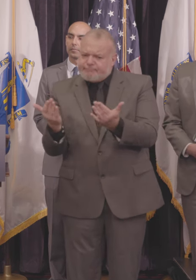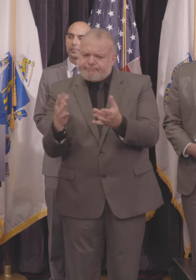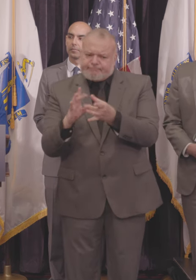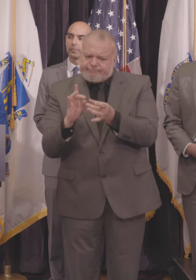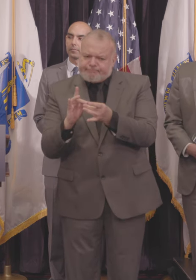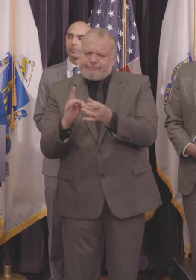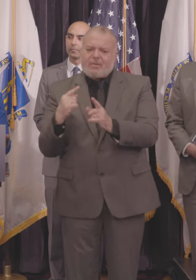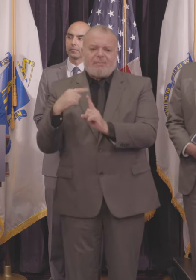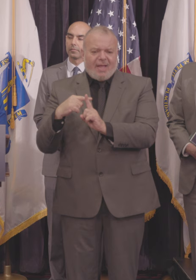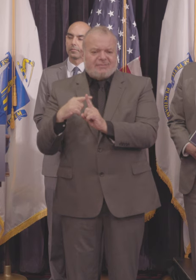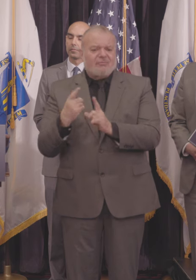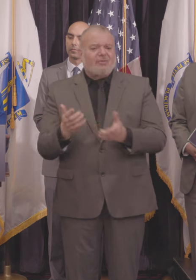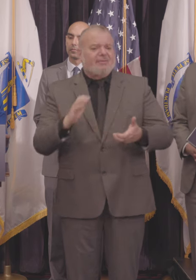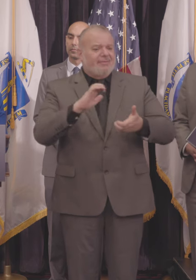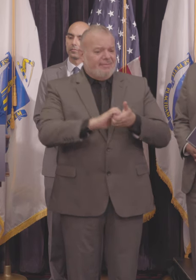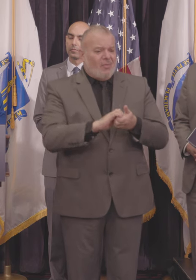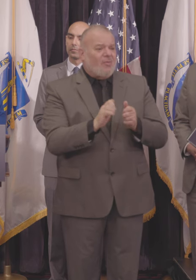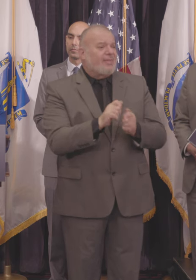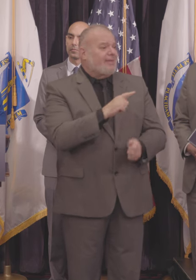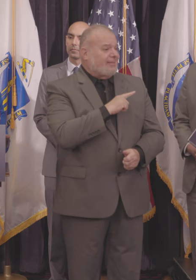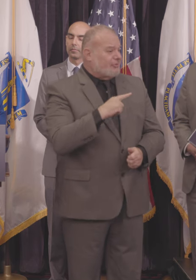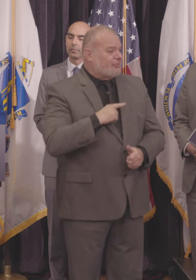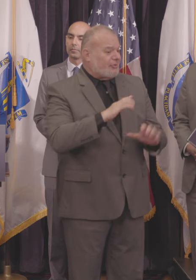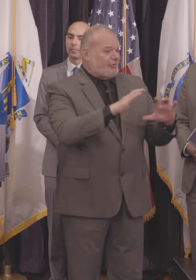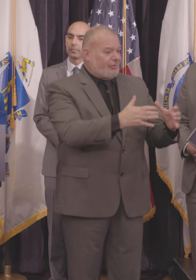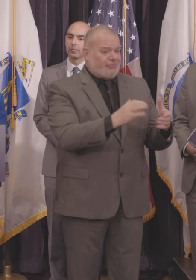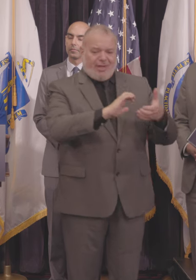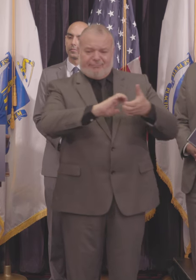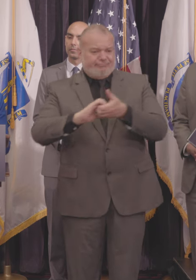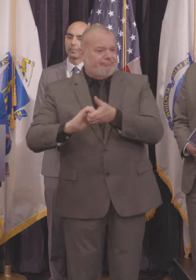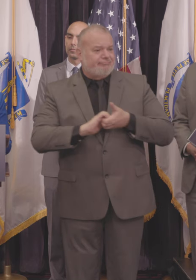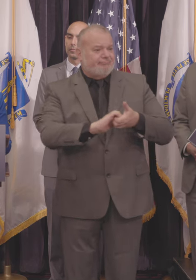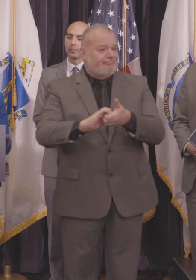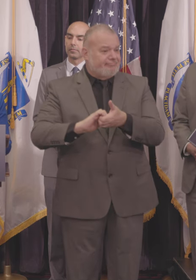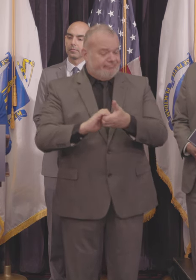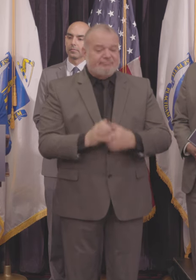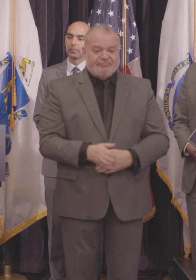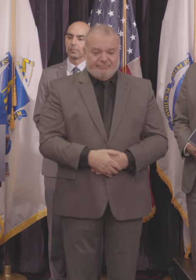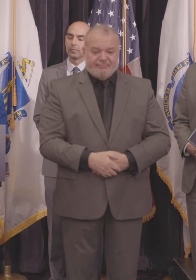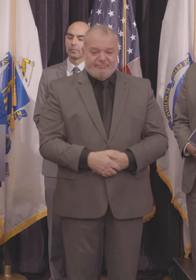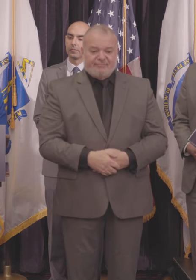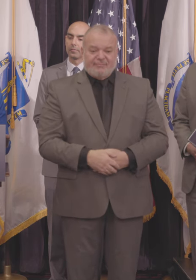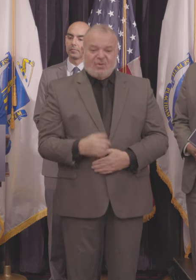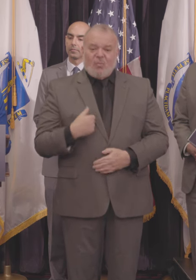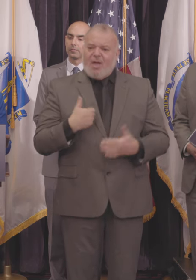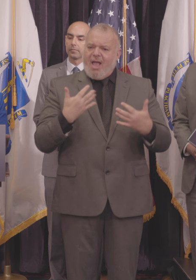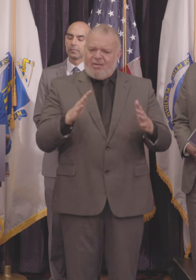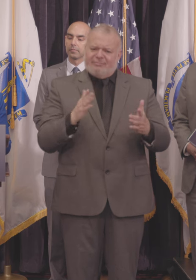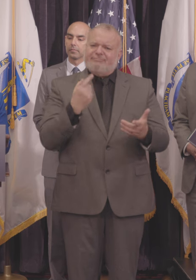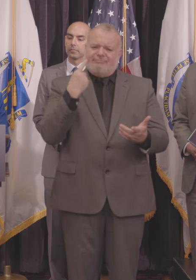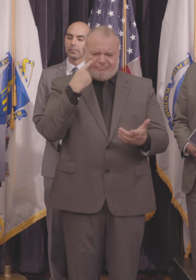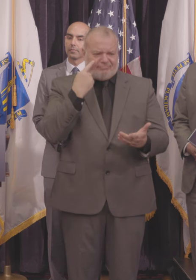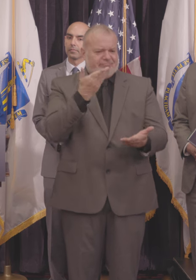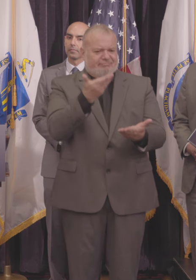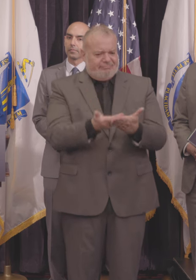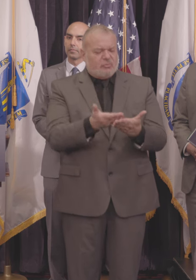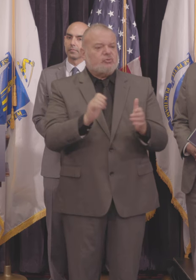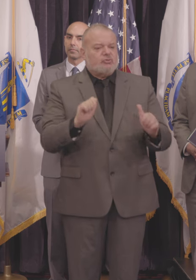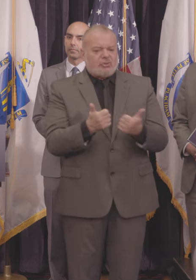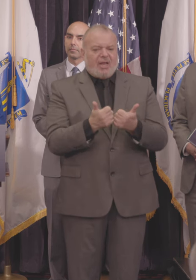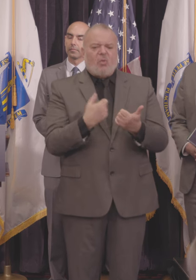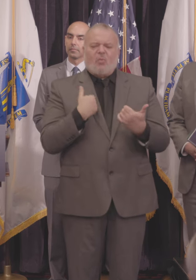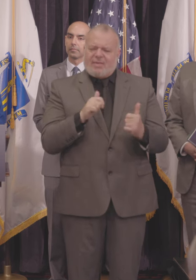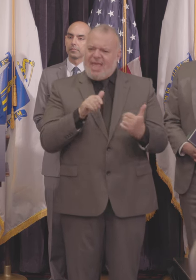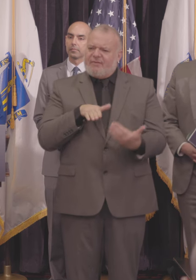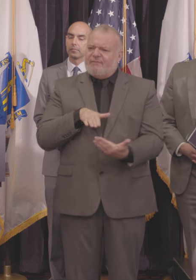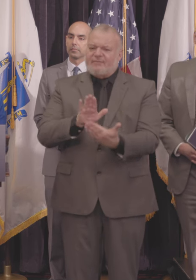legislature. We've shown that we can take on hard challenges and deliver. That's what our budget